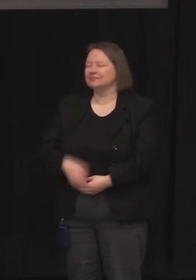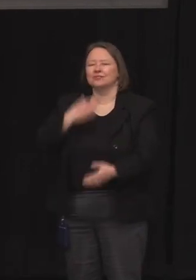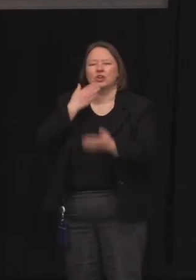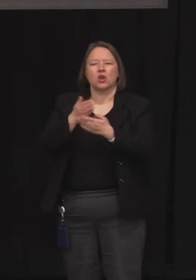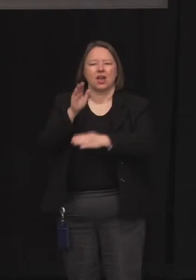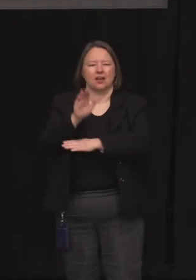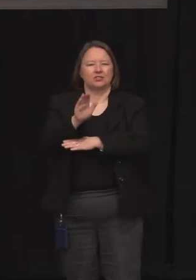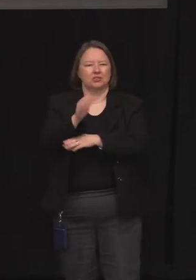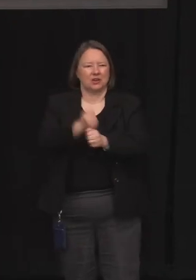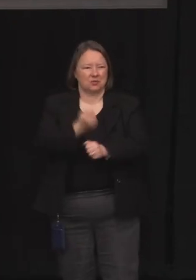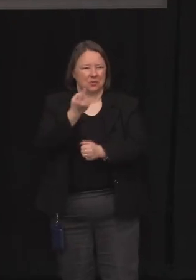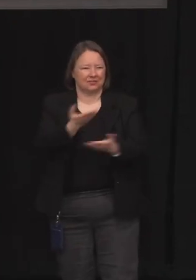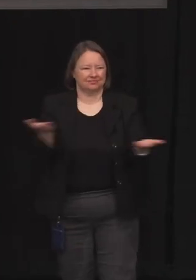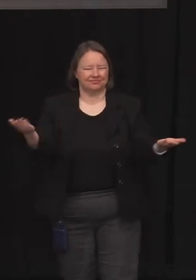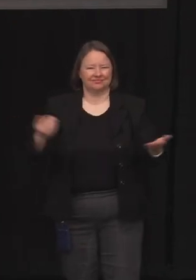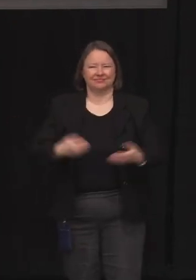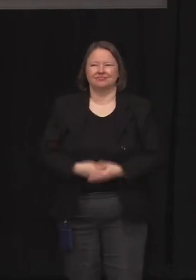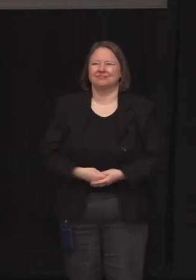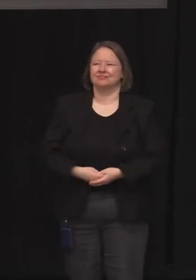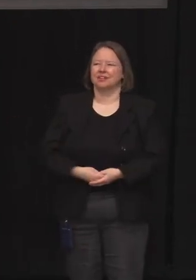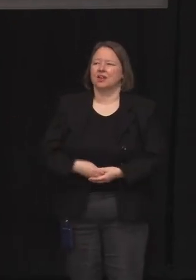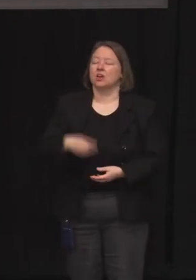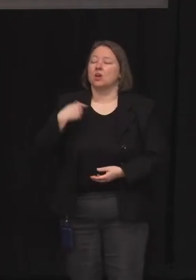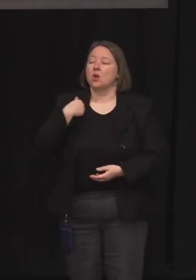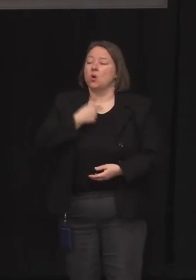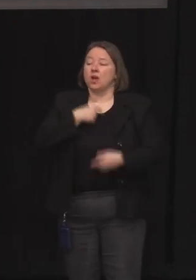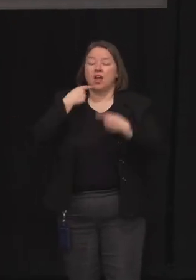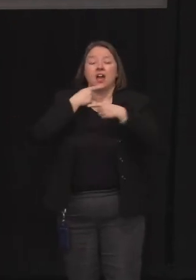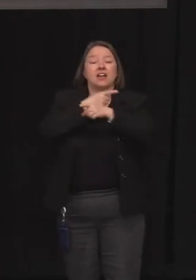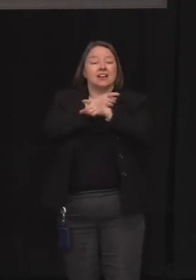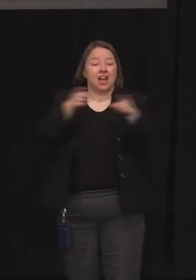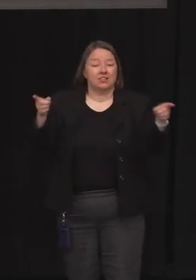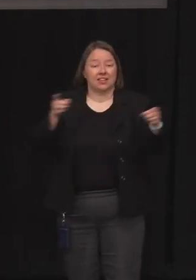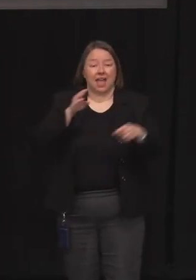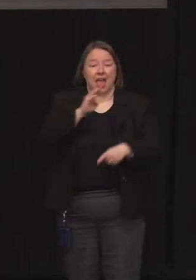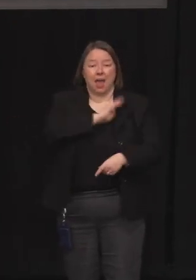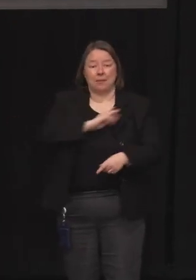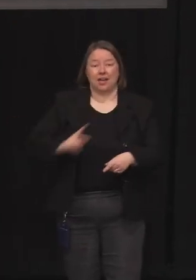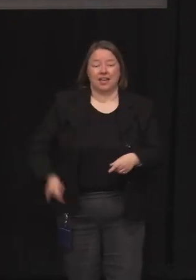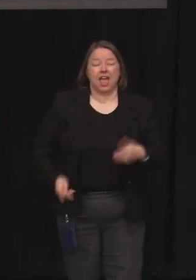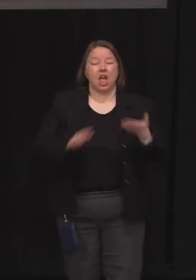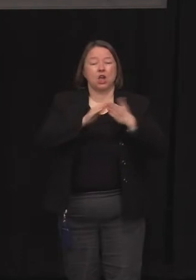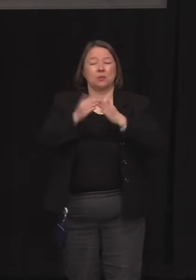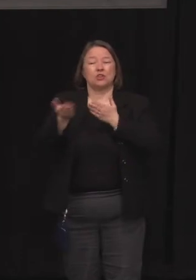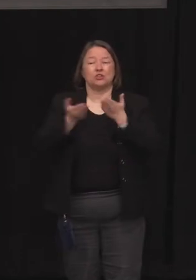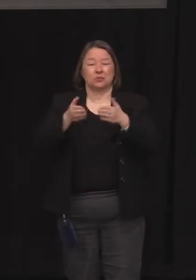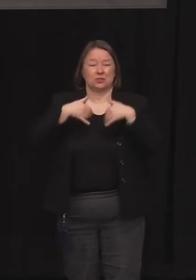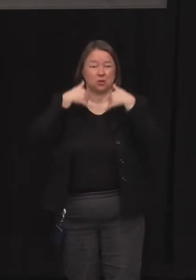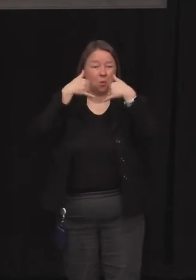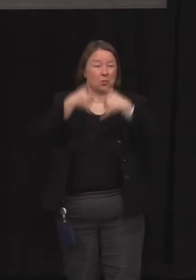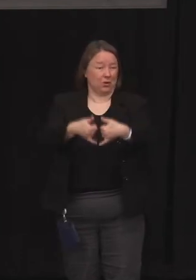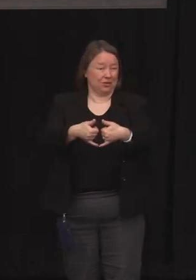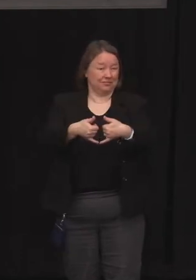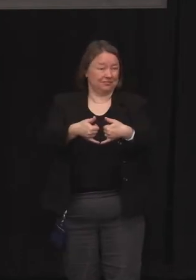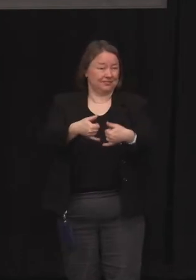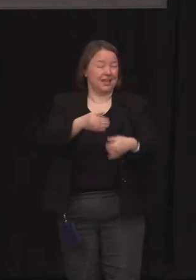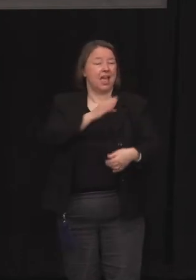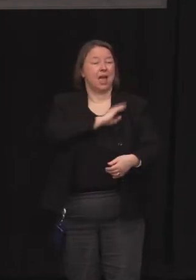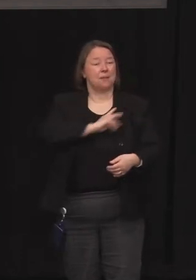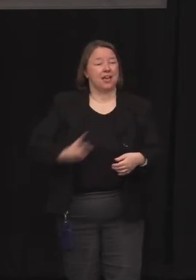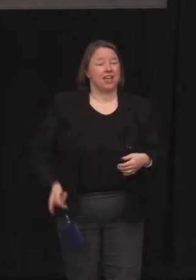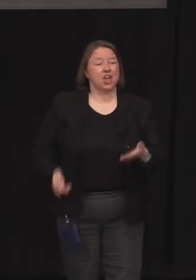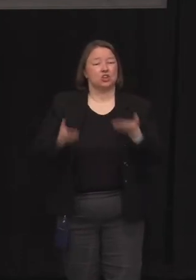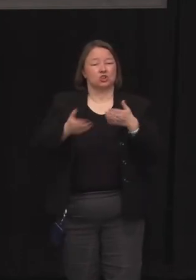Good afternoon, everyone. We are announcing the MLK Community Services Award. The MLK